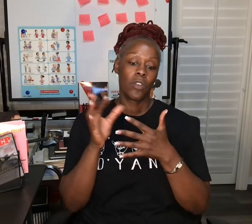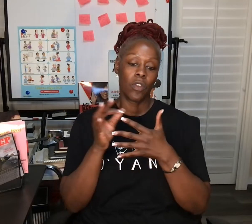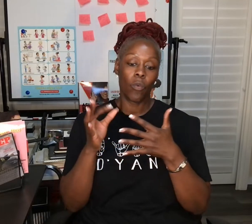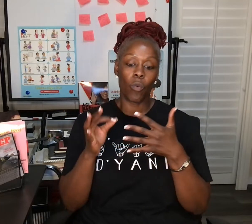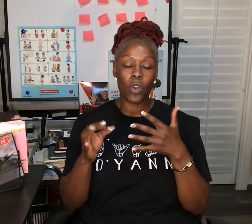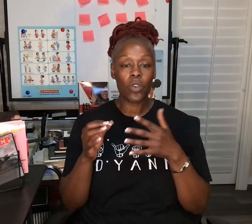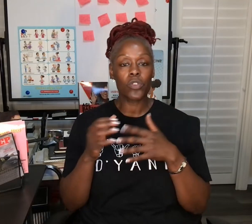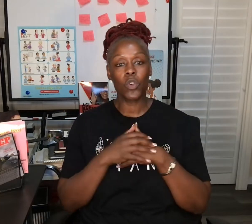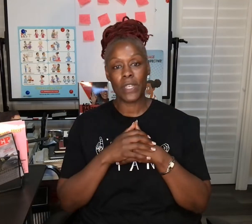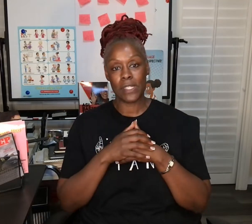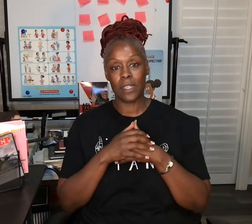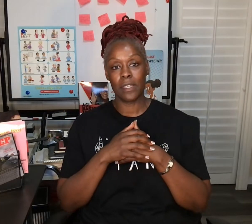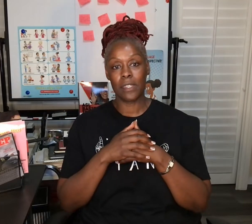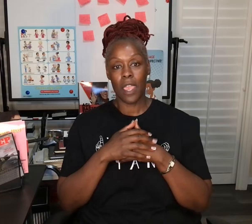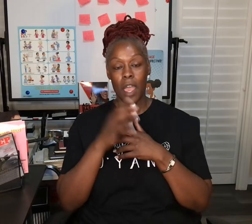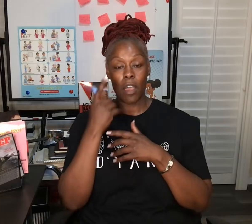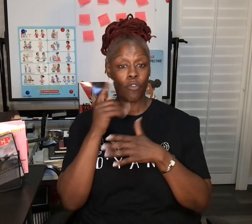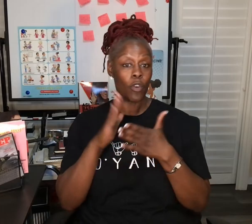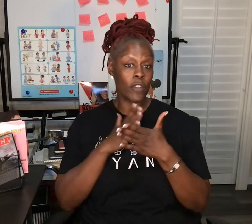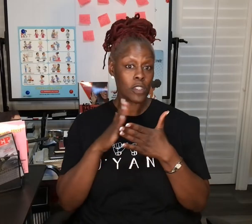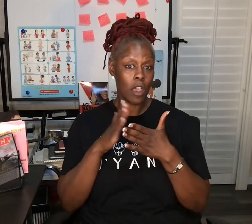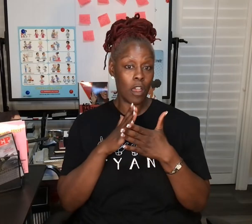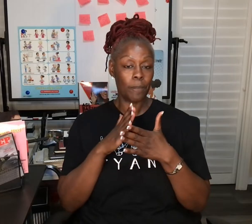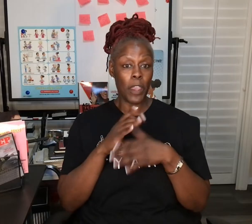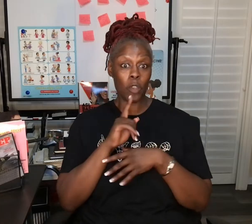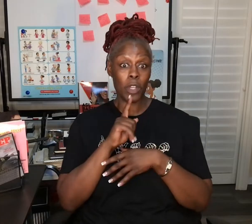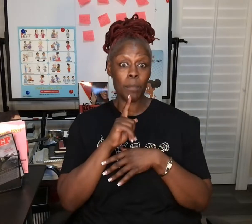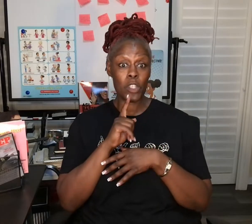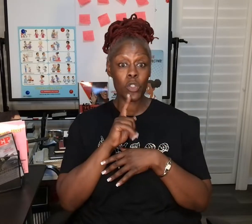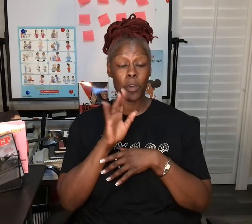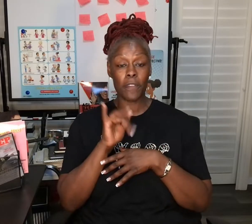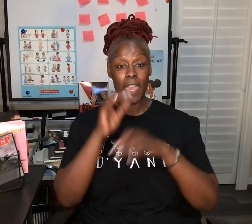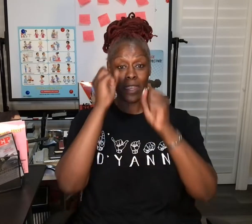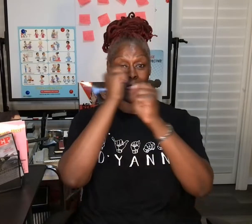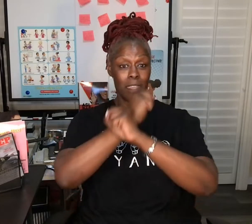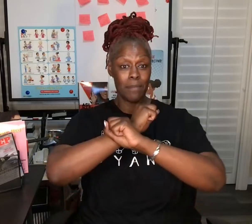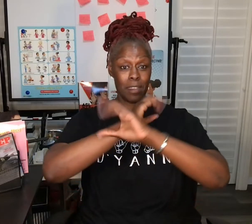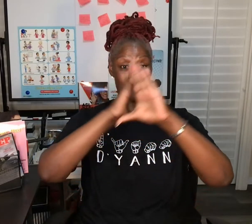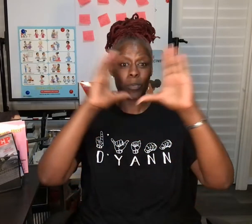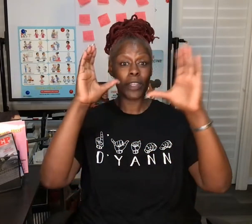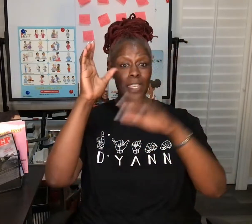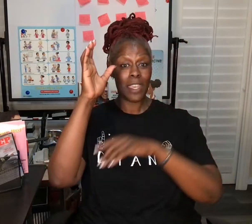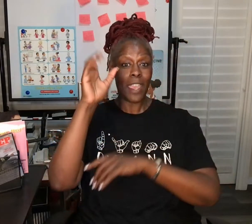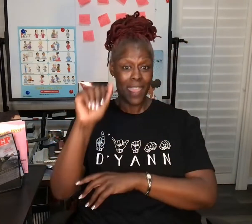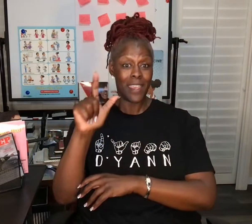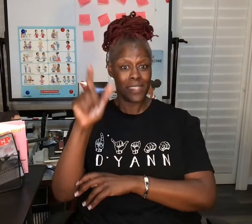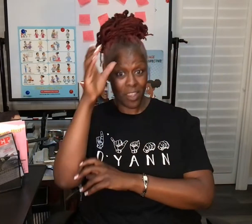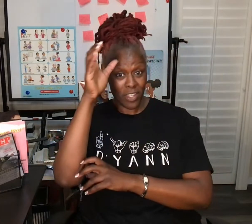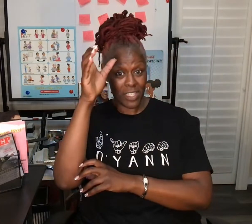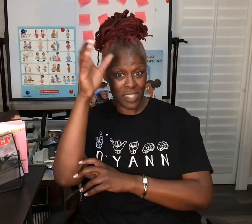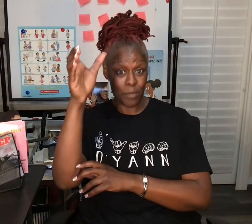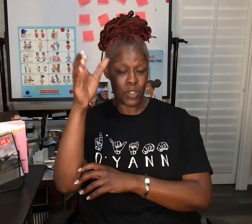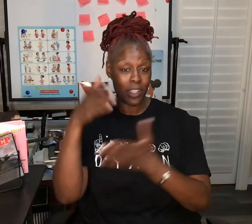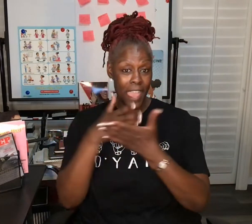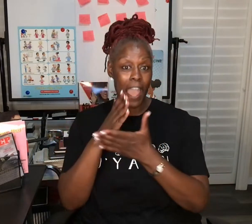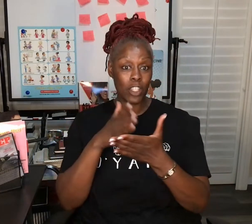your word choices for the song. You want to be sure that it's really ASL conceptually